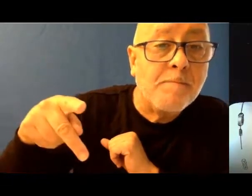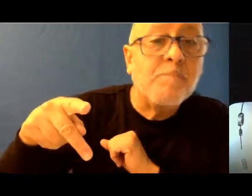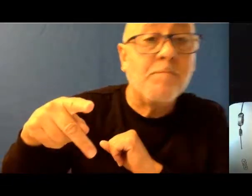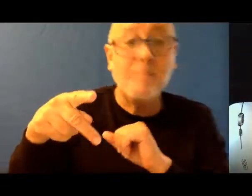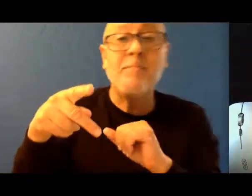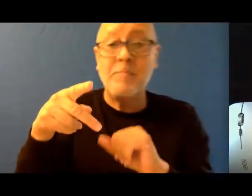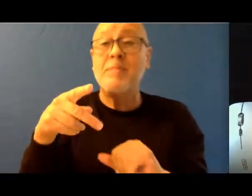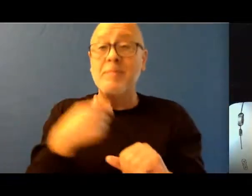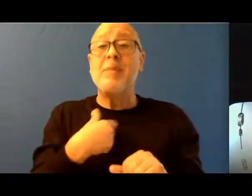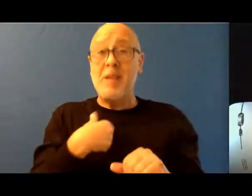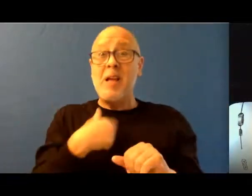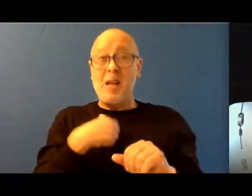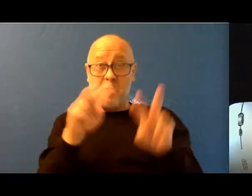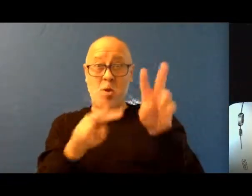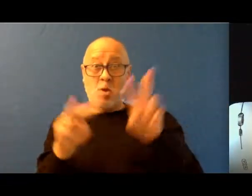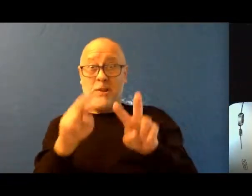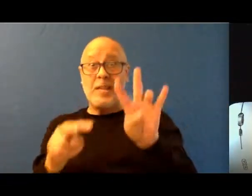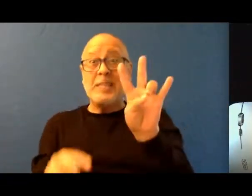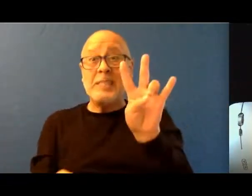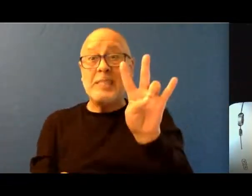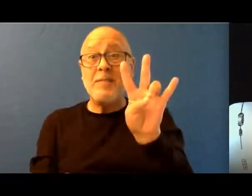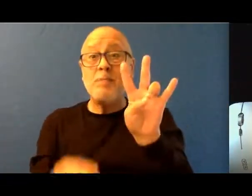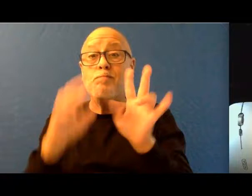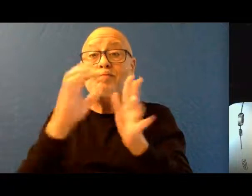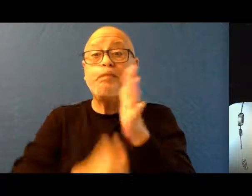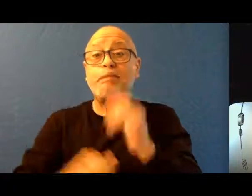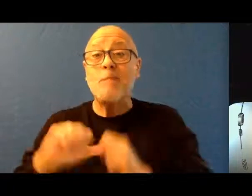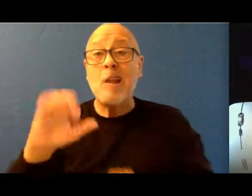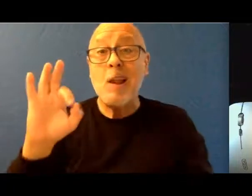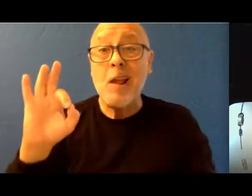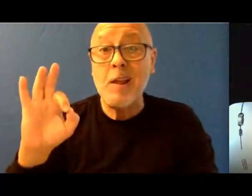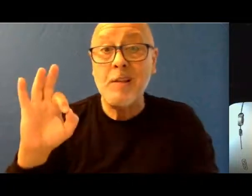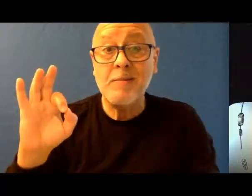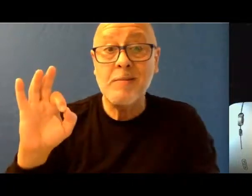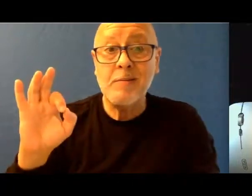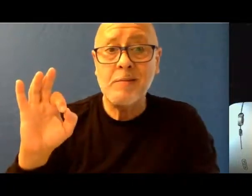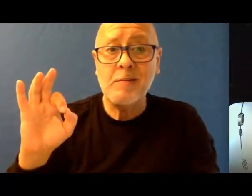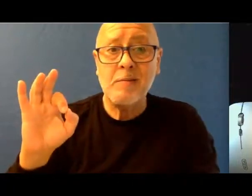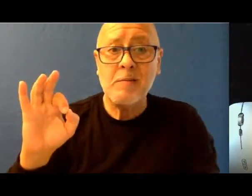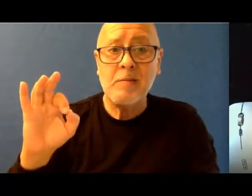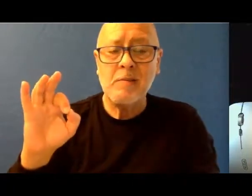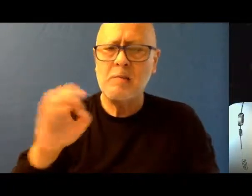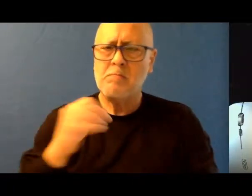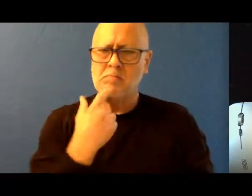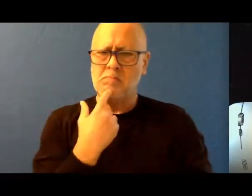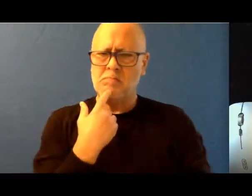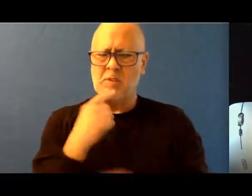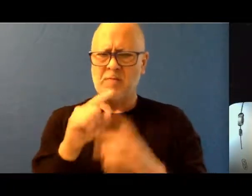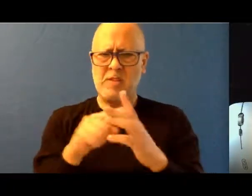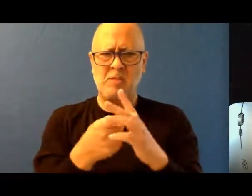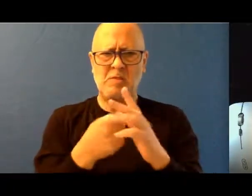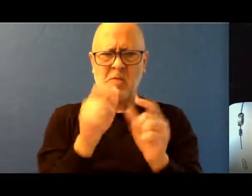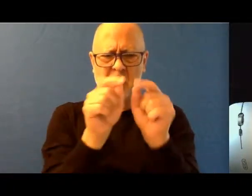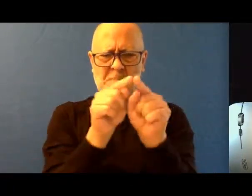Once again, I'm looking at 7 take away 9. And I know if I start my number line and